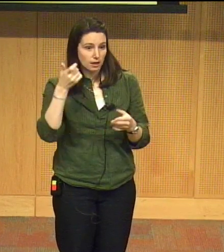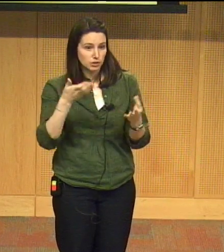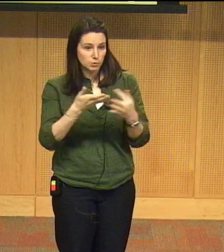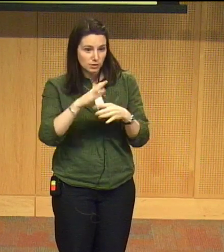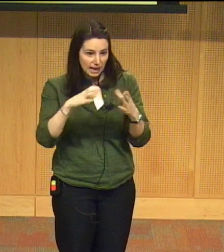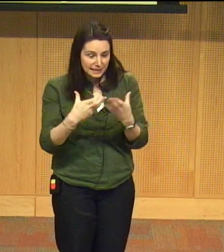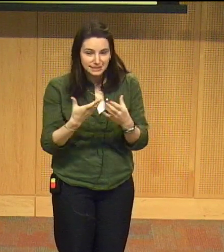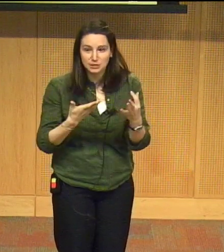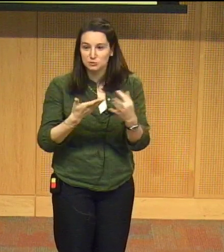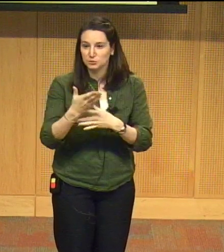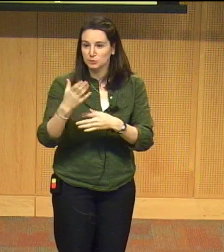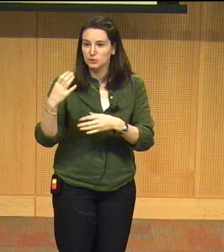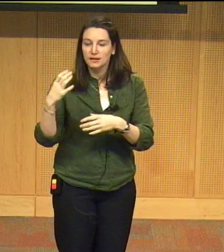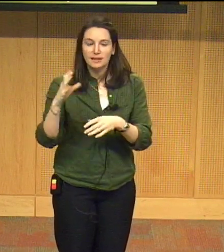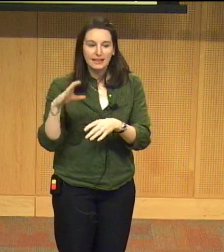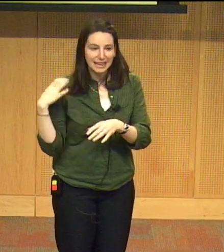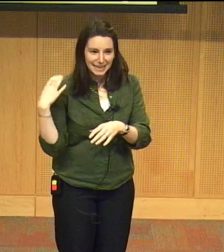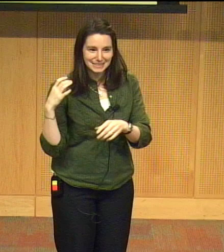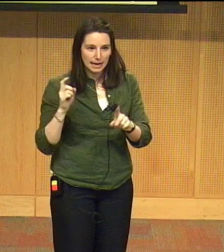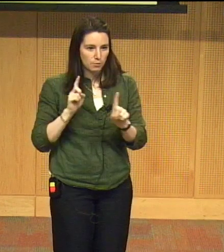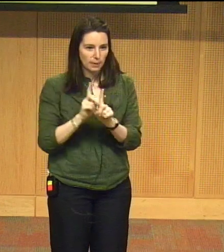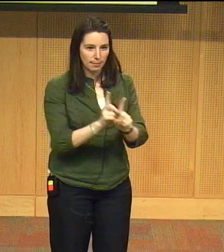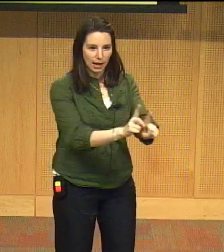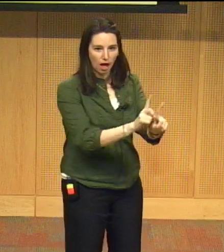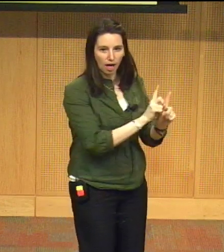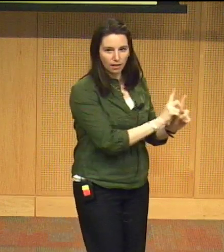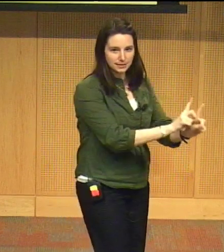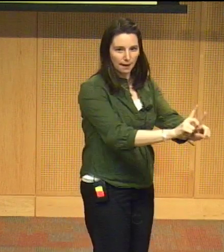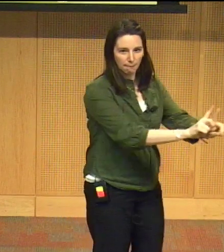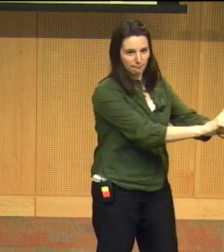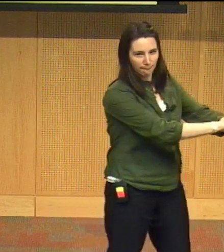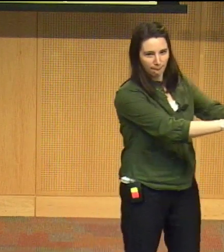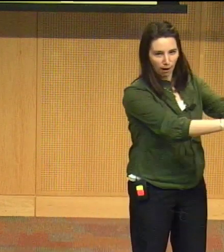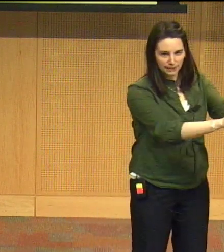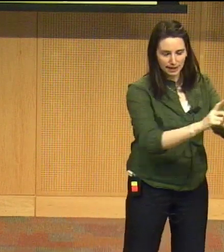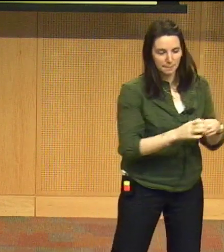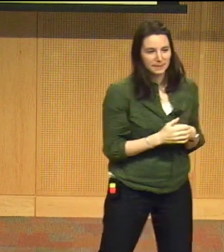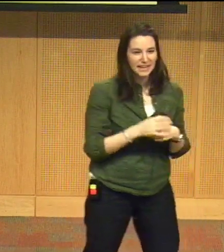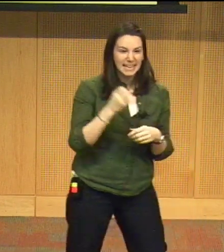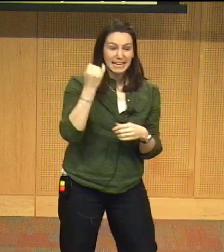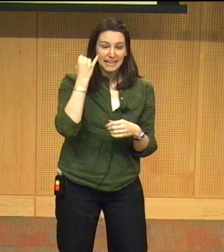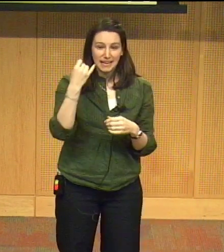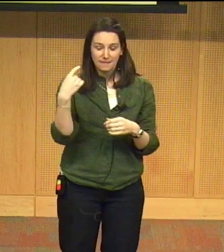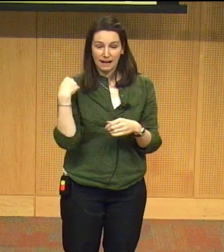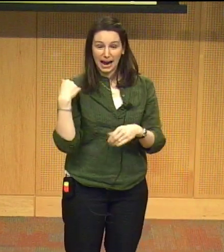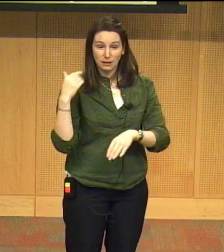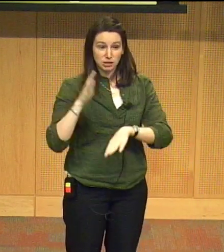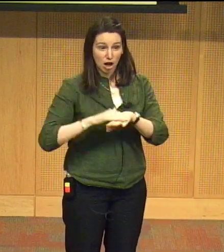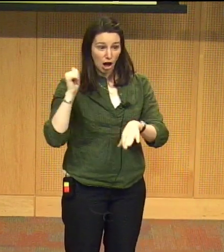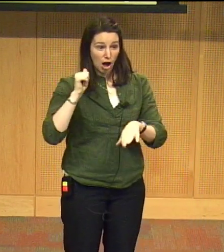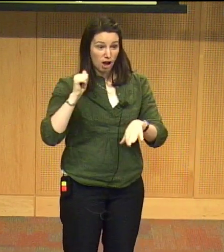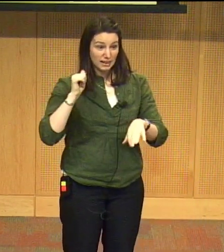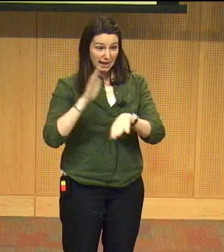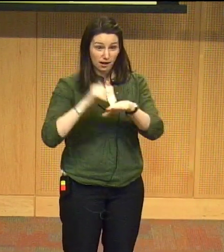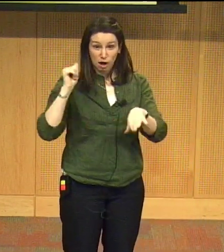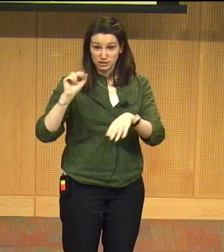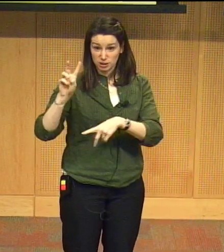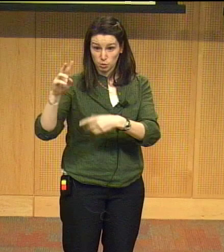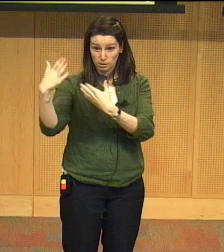through classes, through clinics, they were with me all the time, all the time. If I was on call and I got called in 2 in the morning